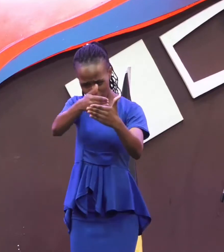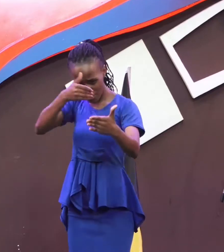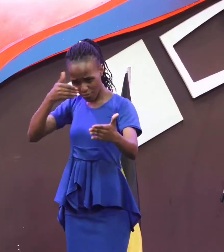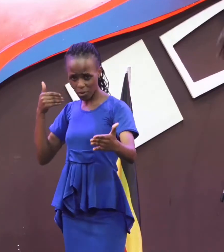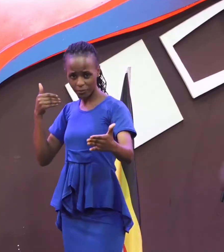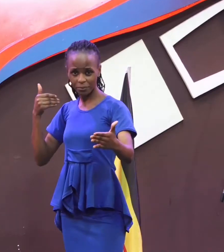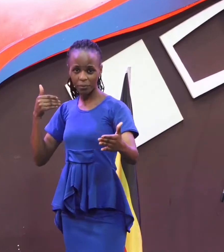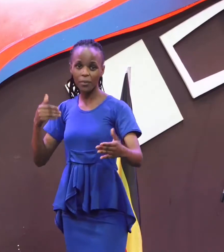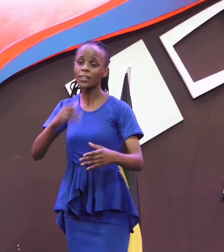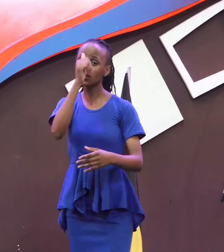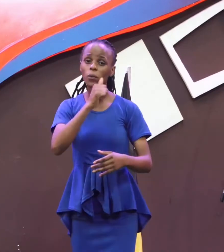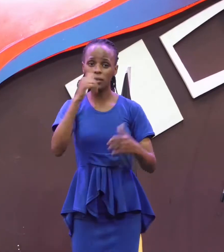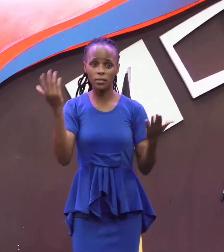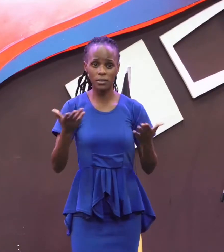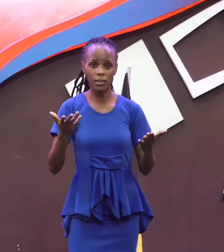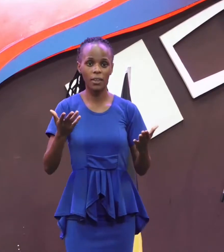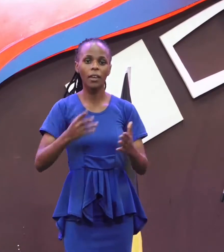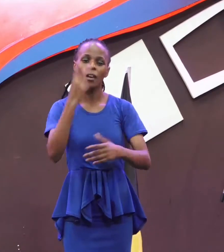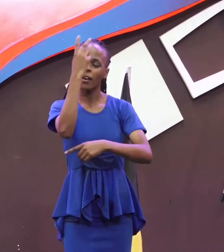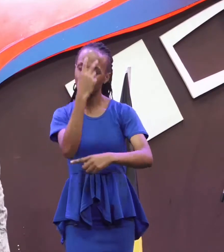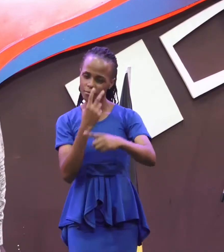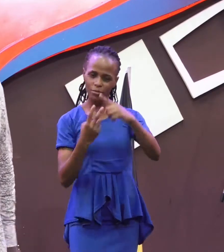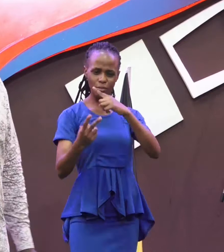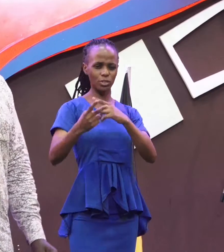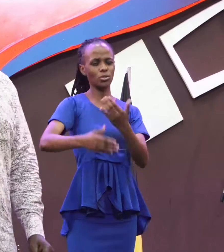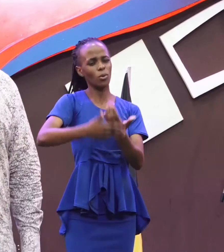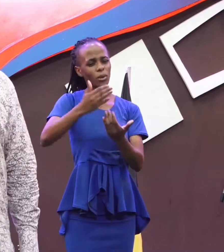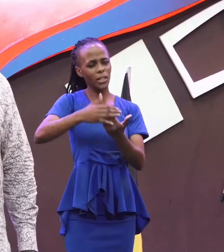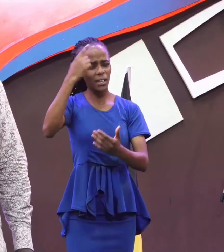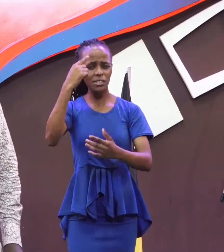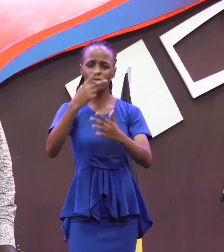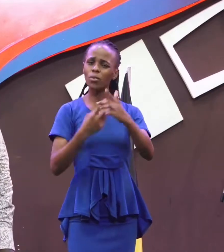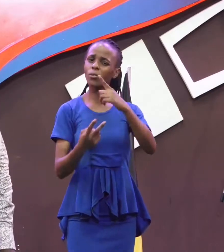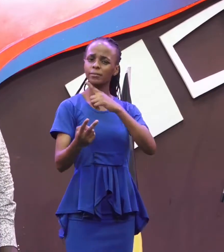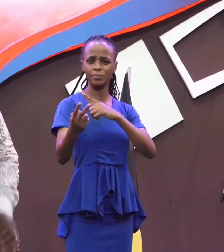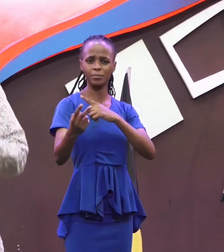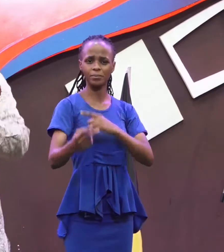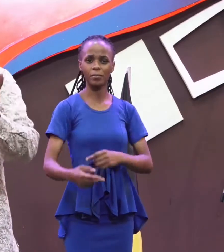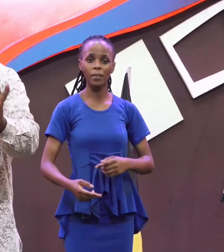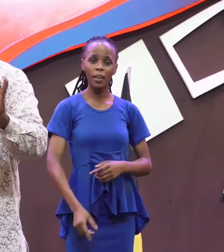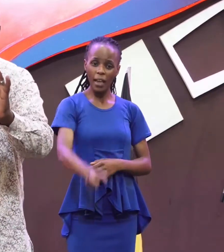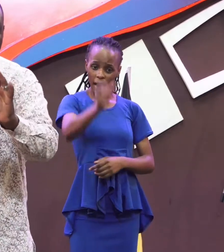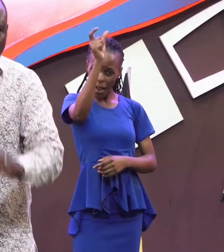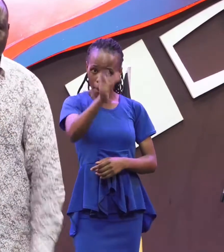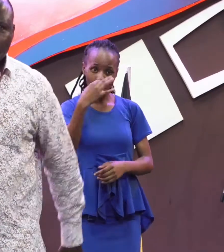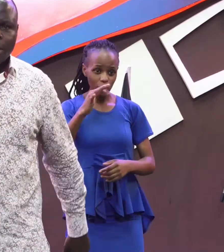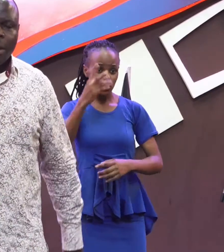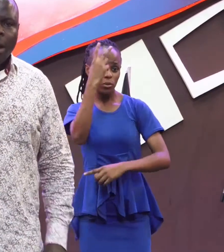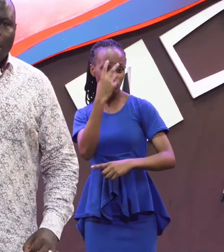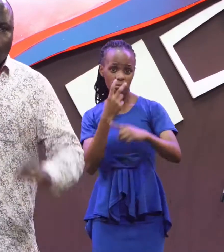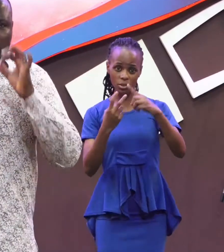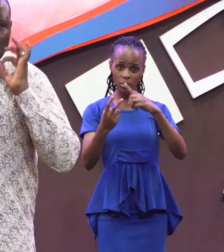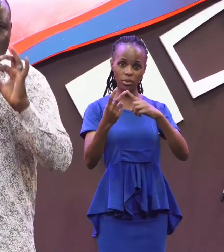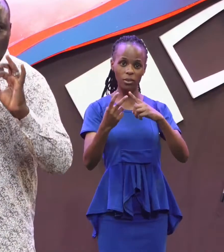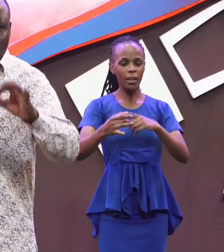says. The Socrates. The vision nurtures a vision. A person